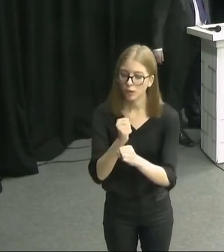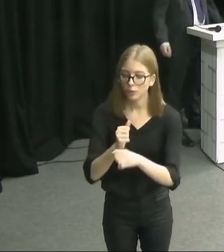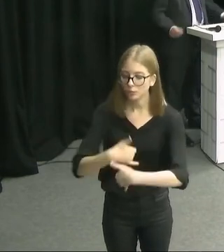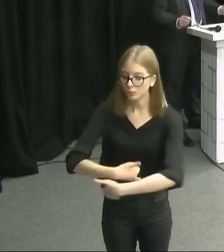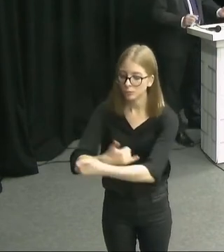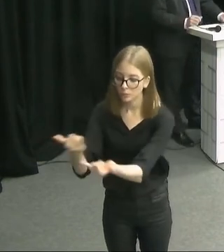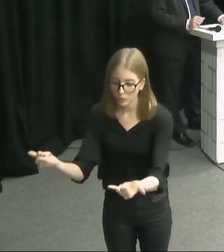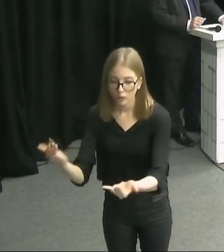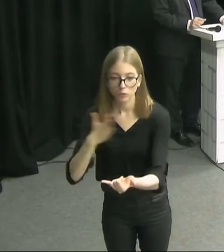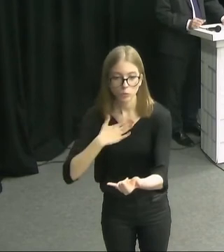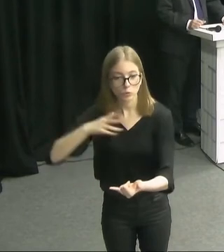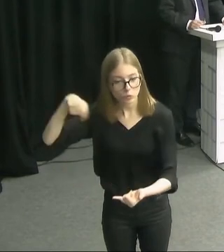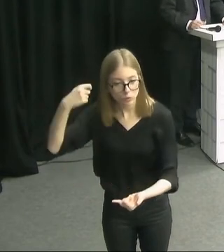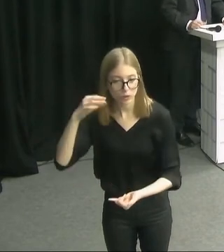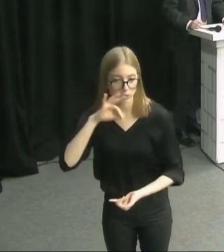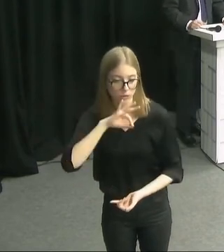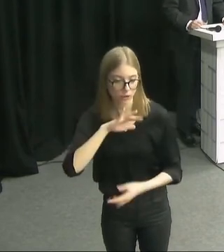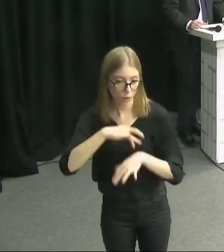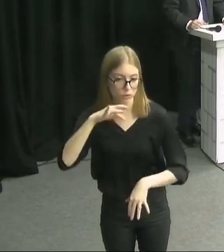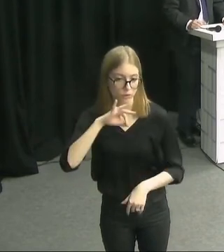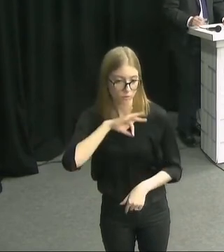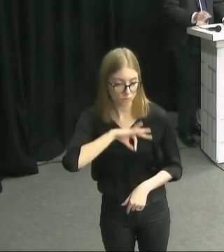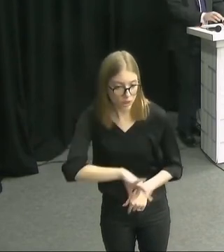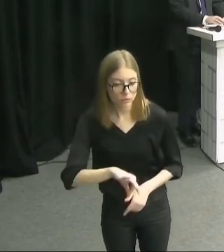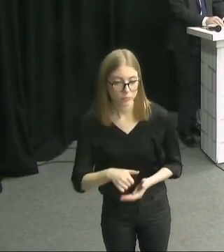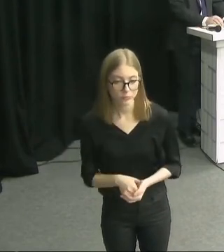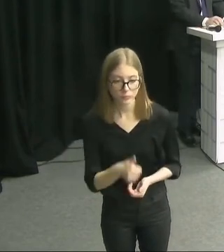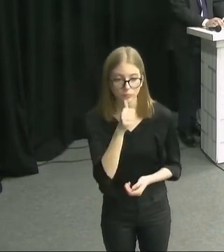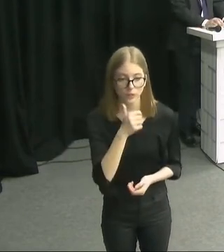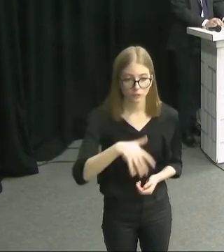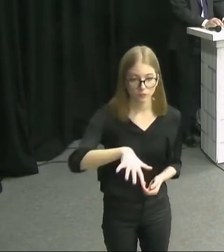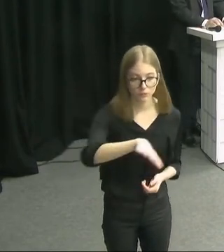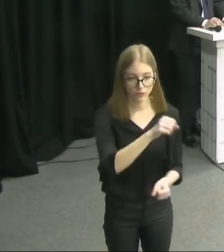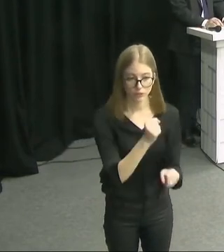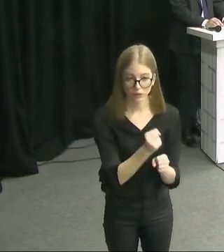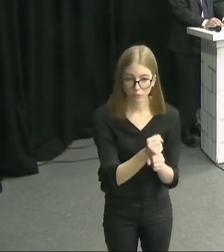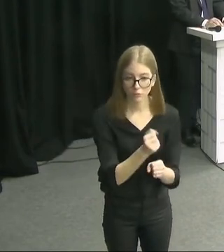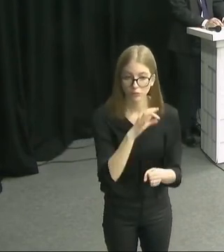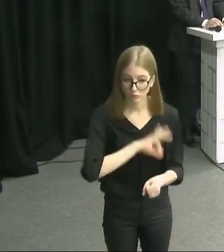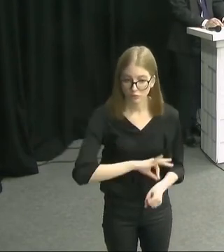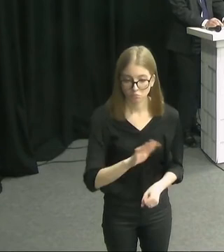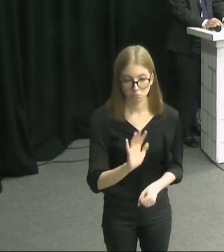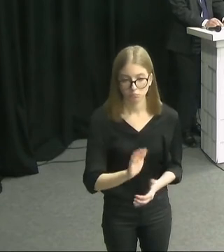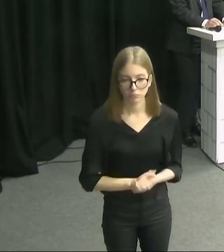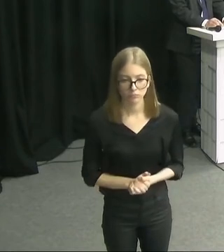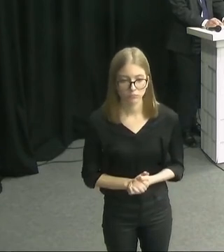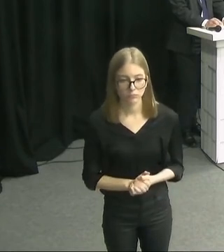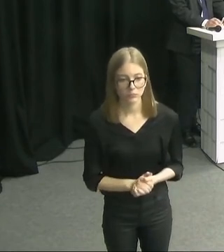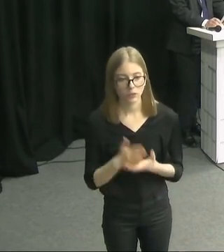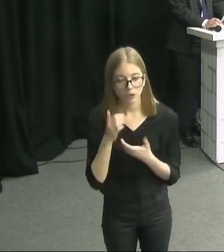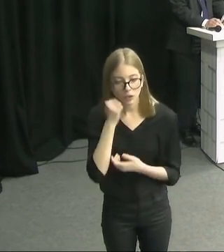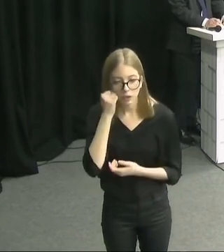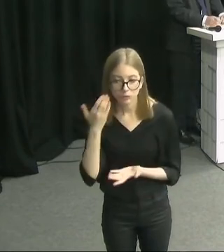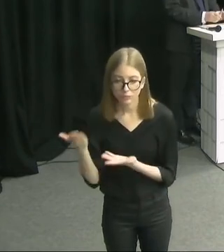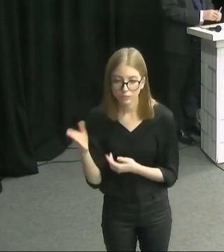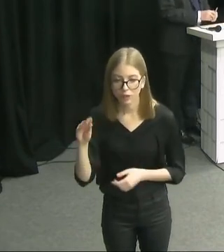The rector should try to encourage the students to find the part-time jobs that are useful for the students, and